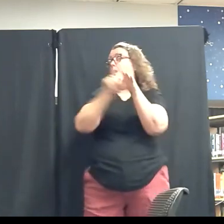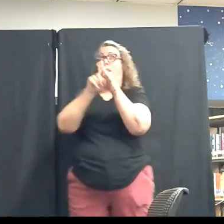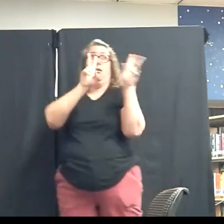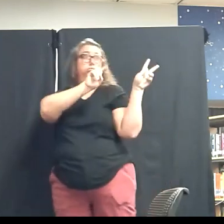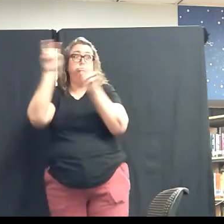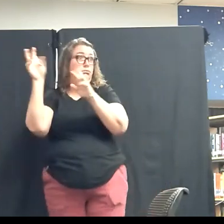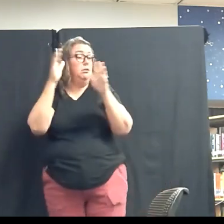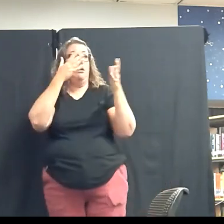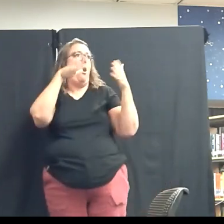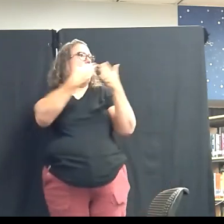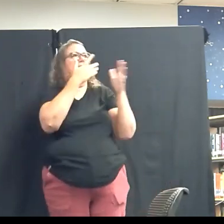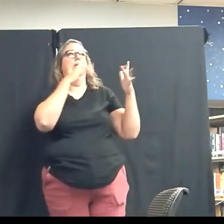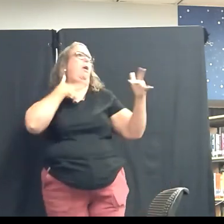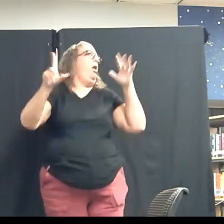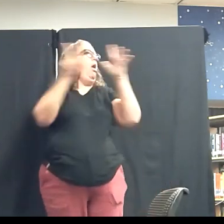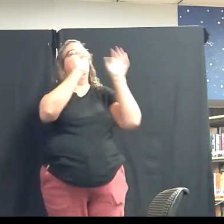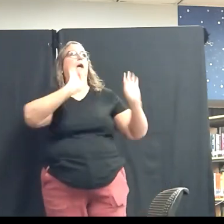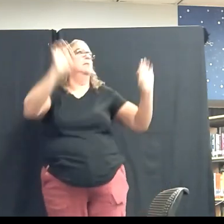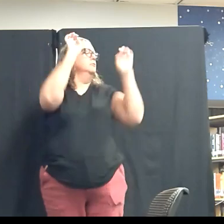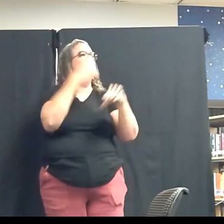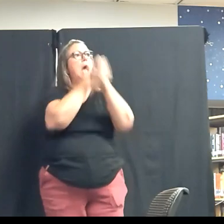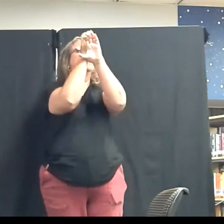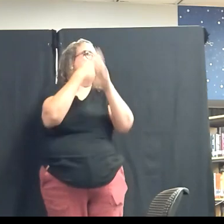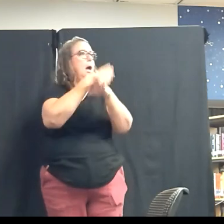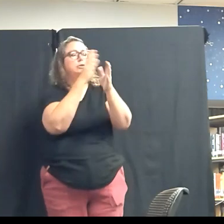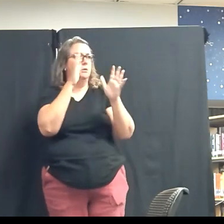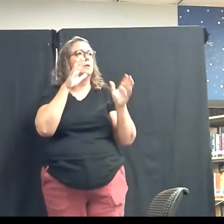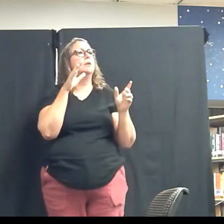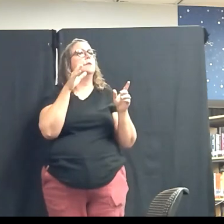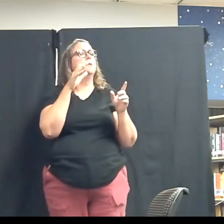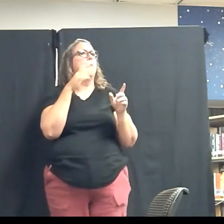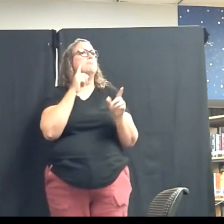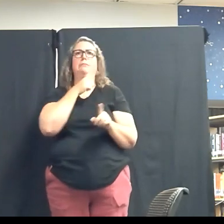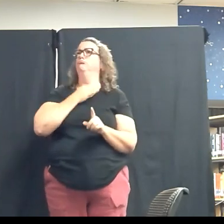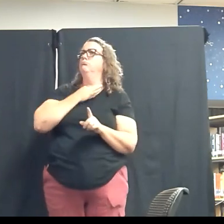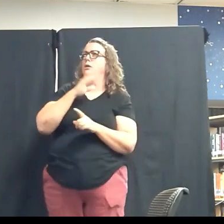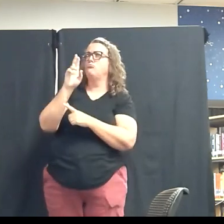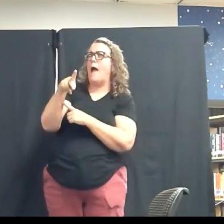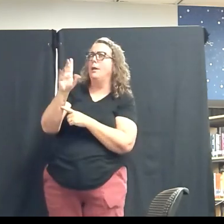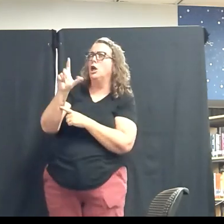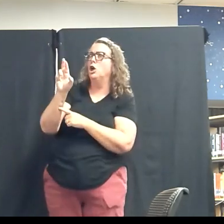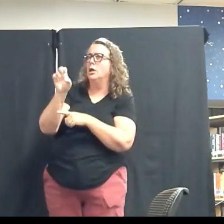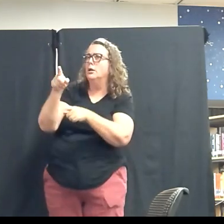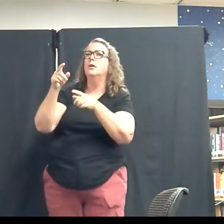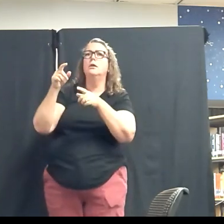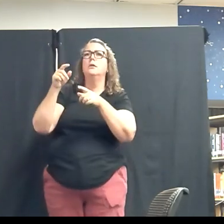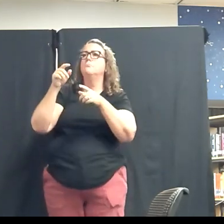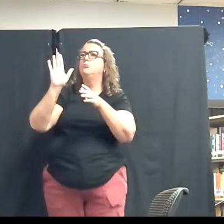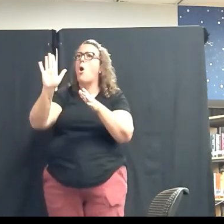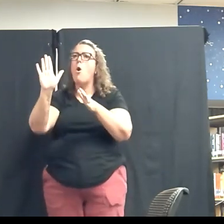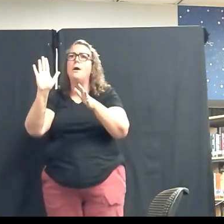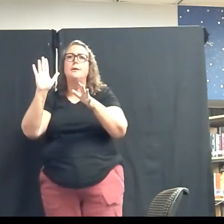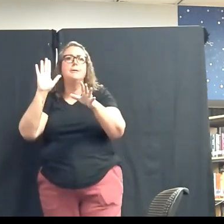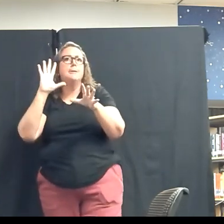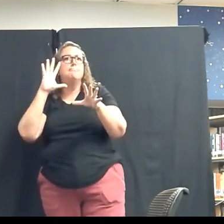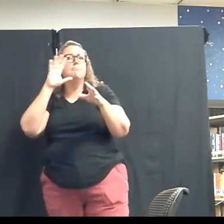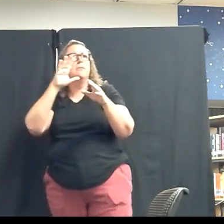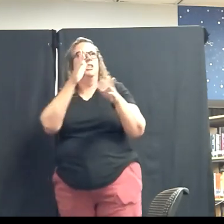that was announced in, April, May, whatever it was, when all of this suddenly had arisen. It was a crisis and it was an